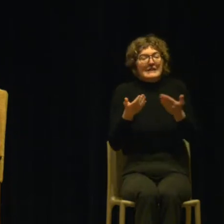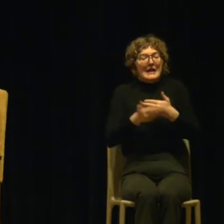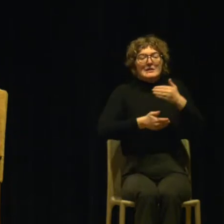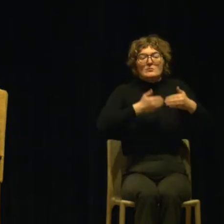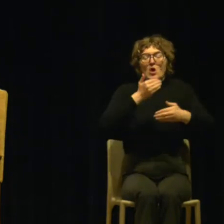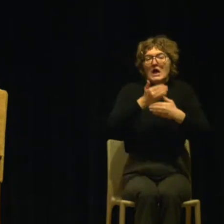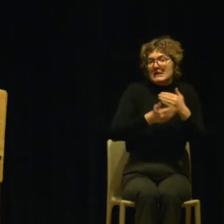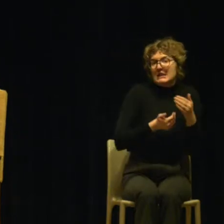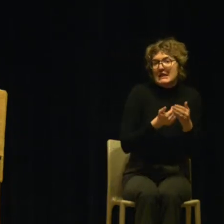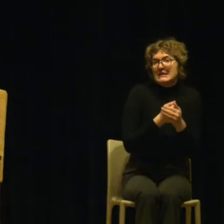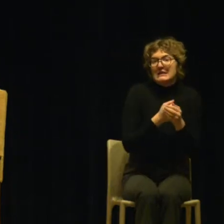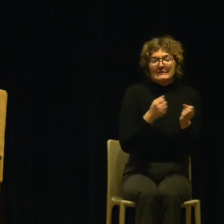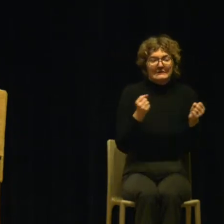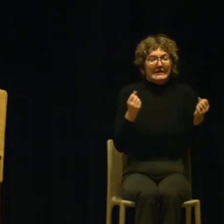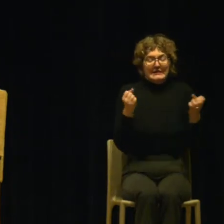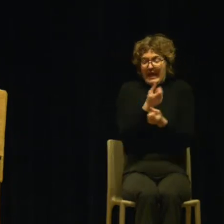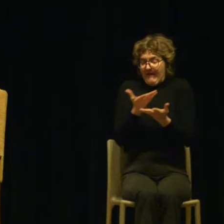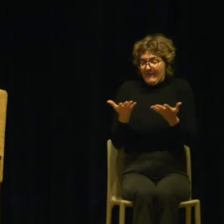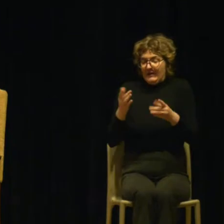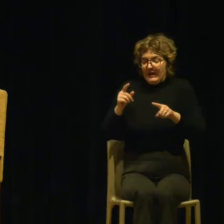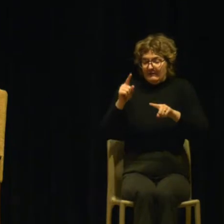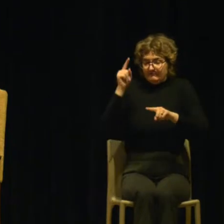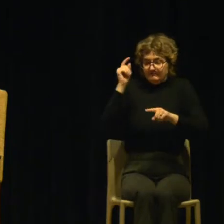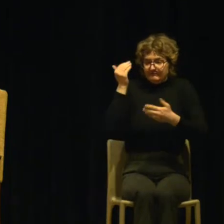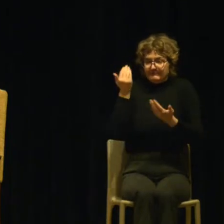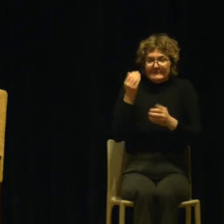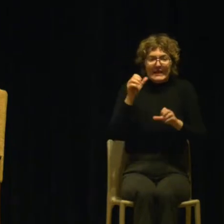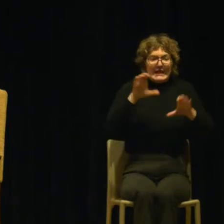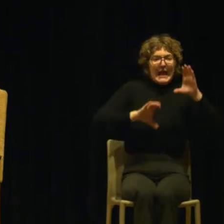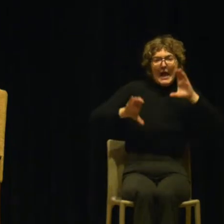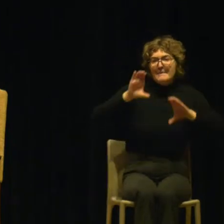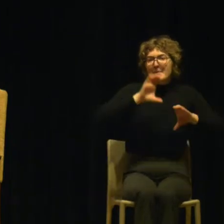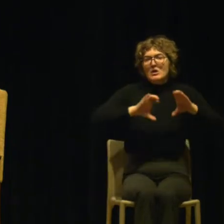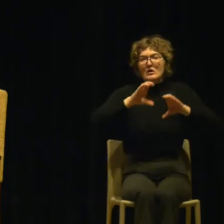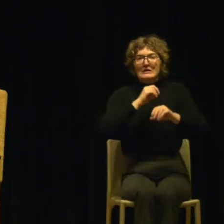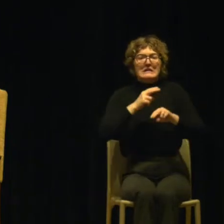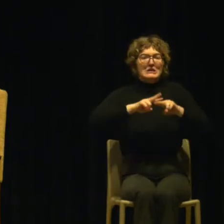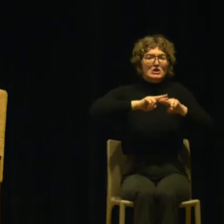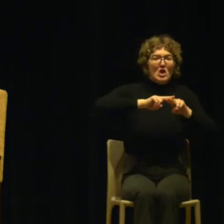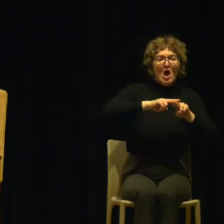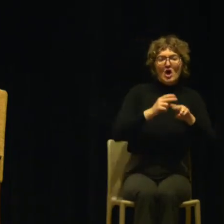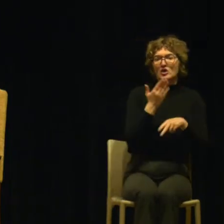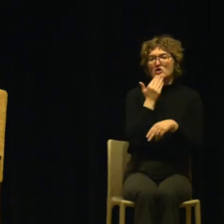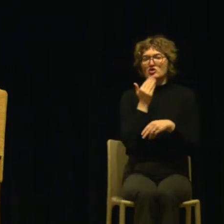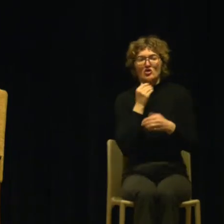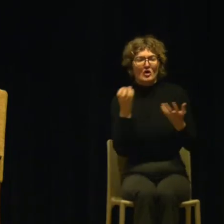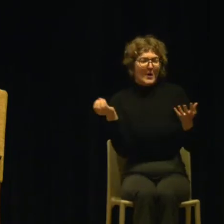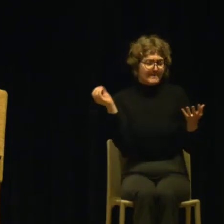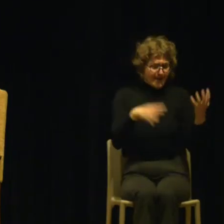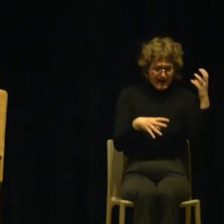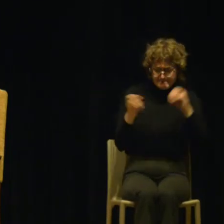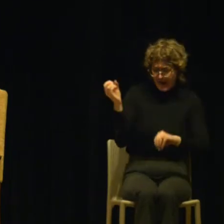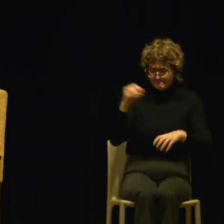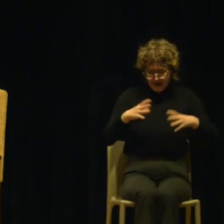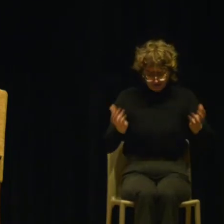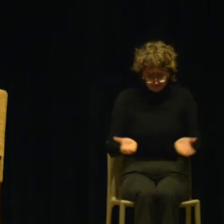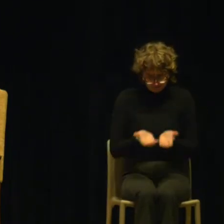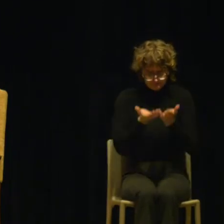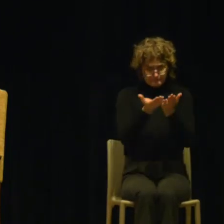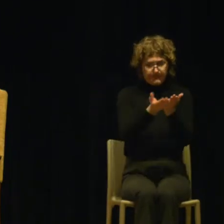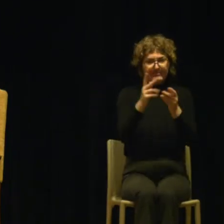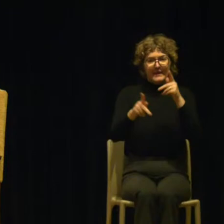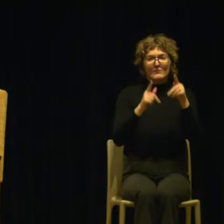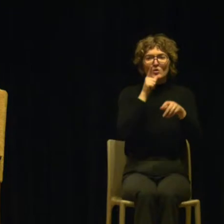it's a concoction of, you know, chemicals and salt and sugar and things where there are people